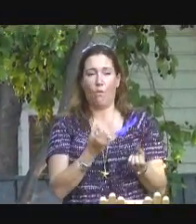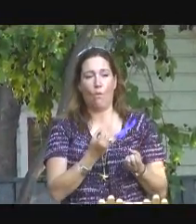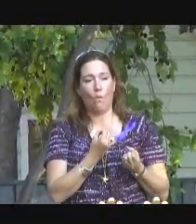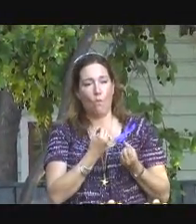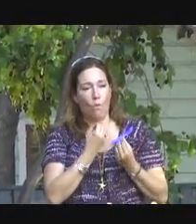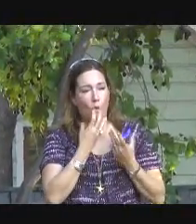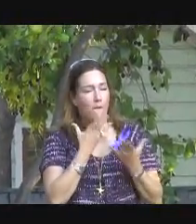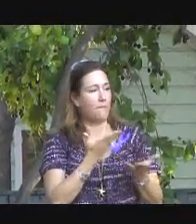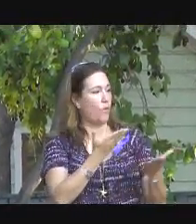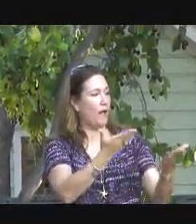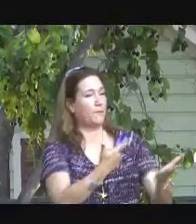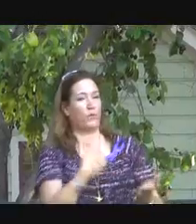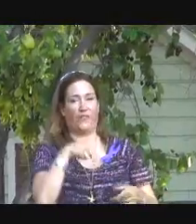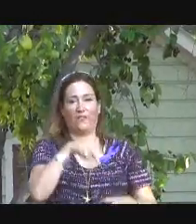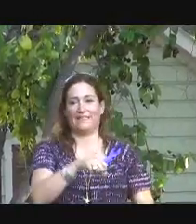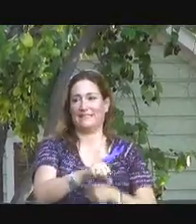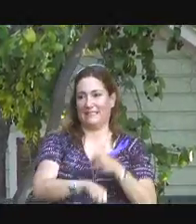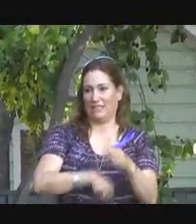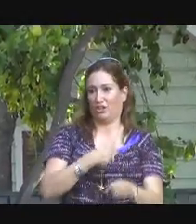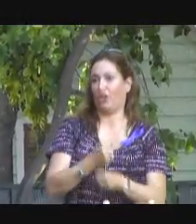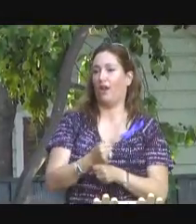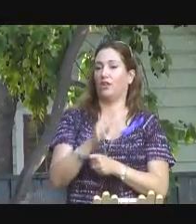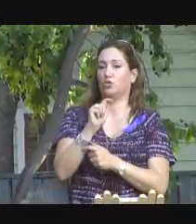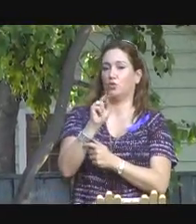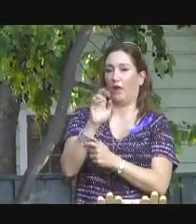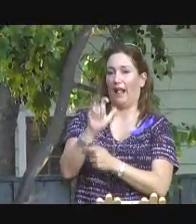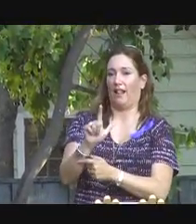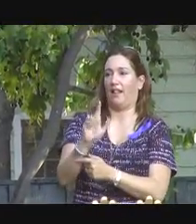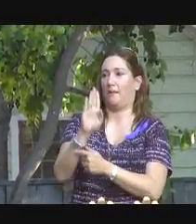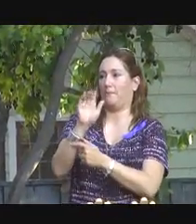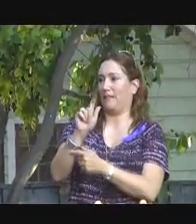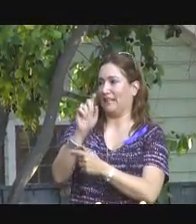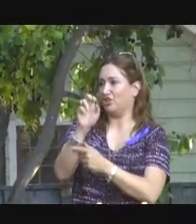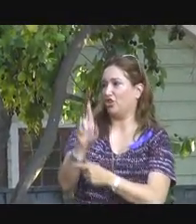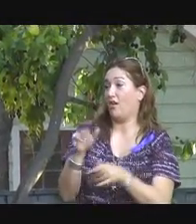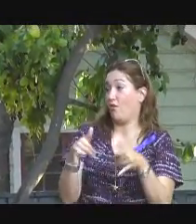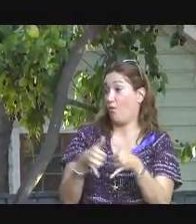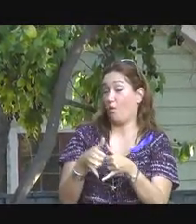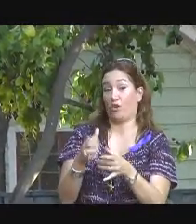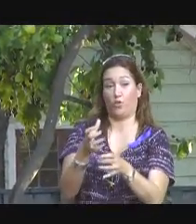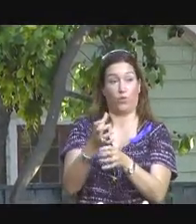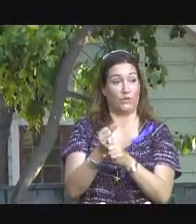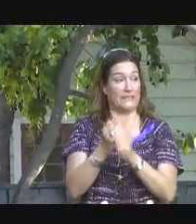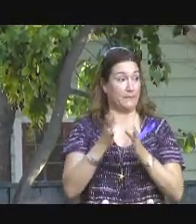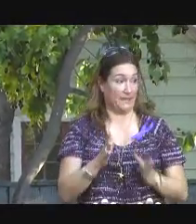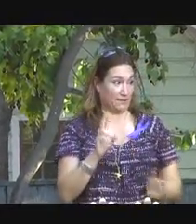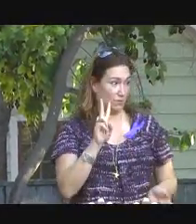So let's give a warm welcome to this year's Trailblazer recipient, award recipient,